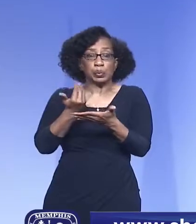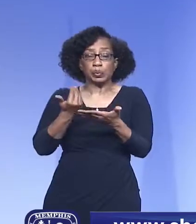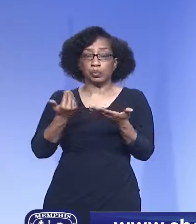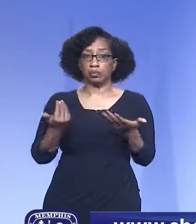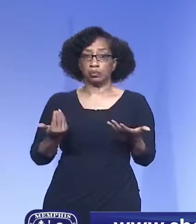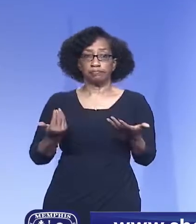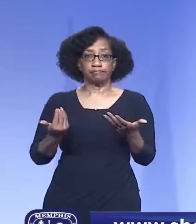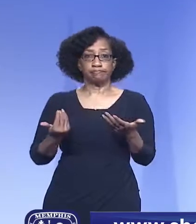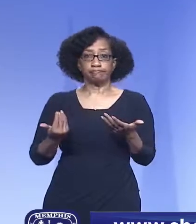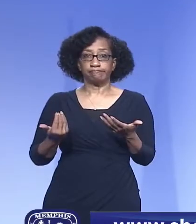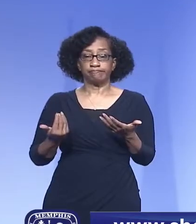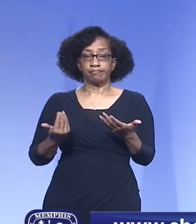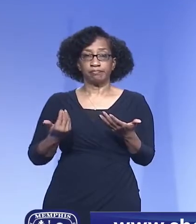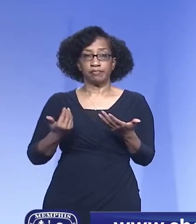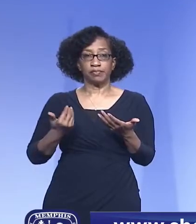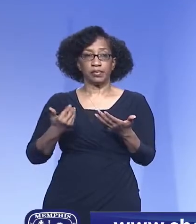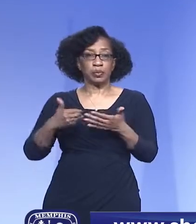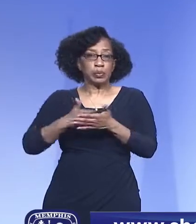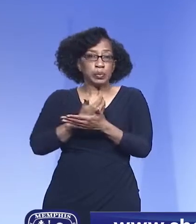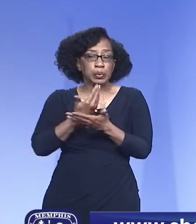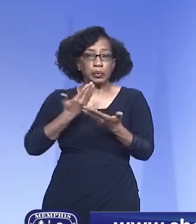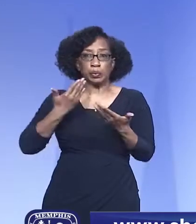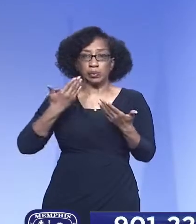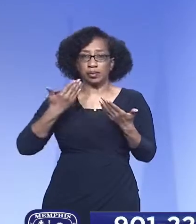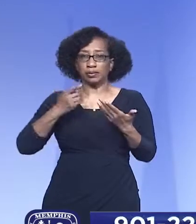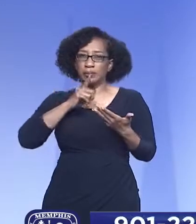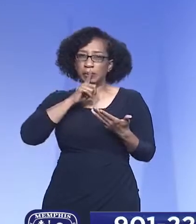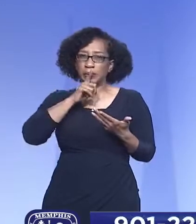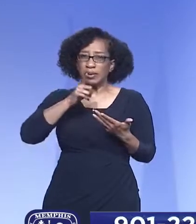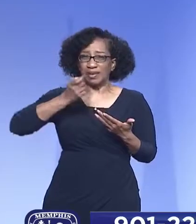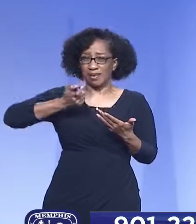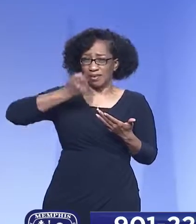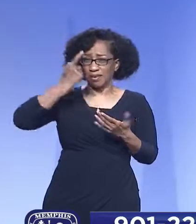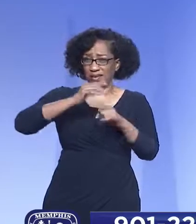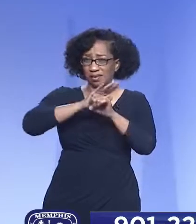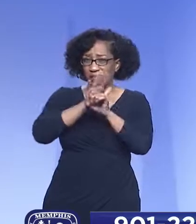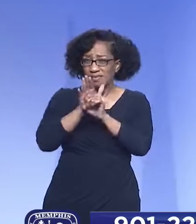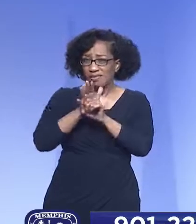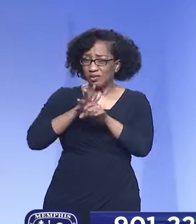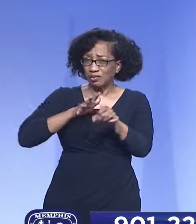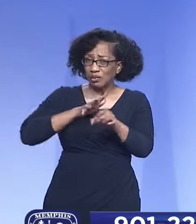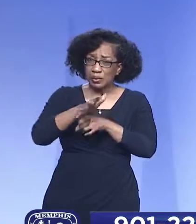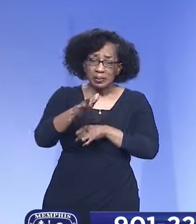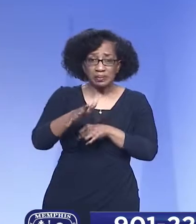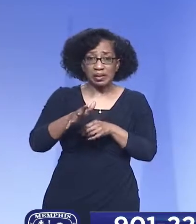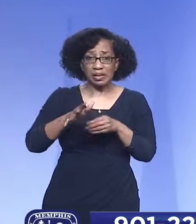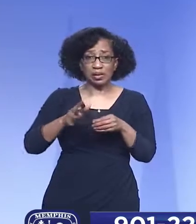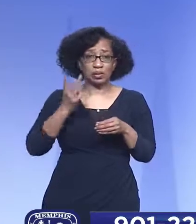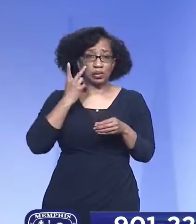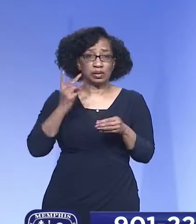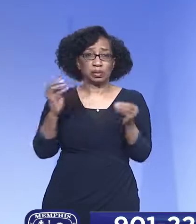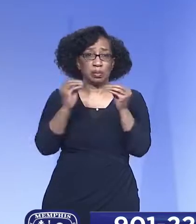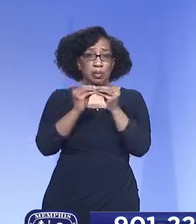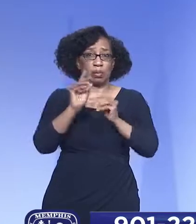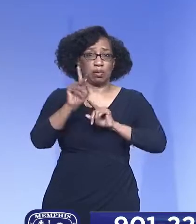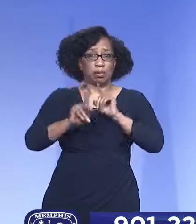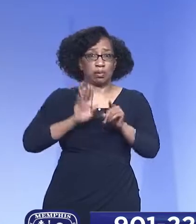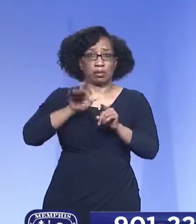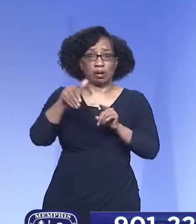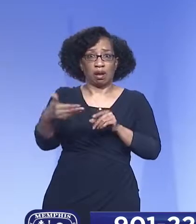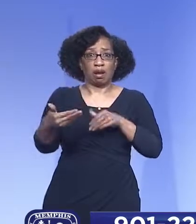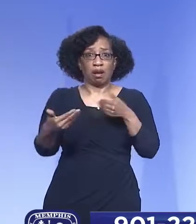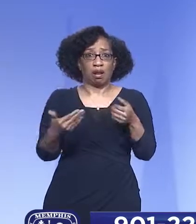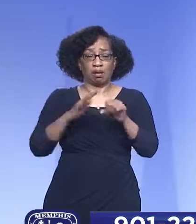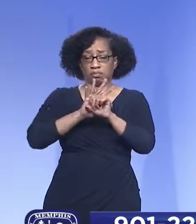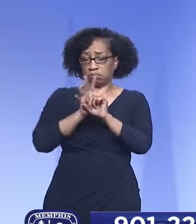knowledgeable of what we were dealing with, and numbers were increasing, we instituted